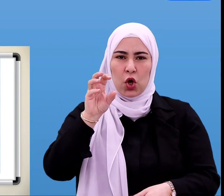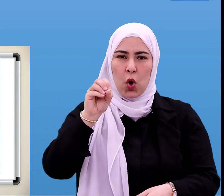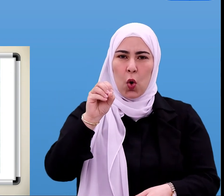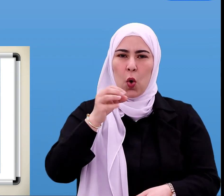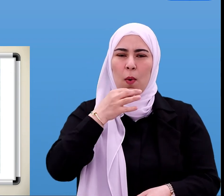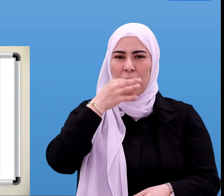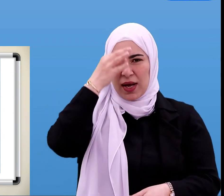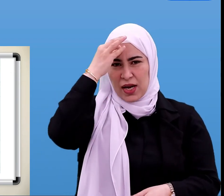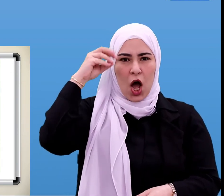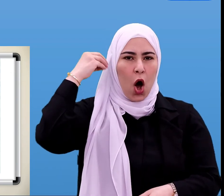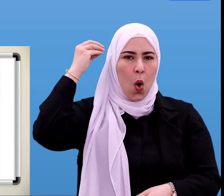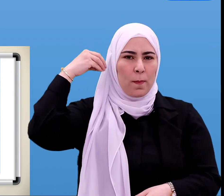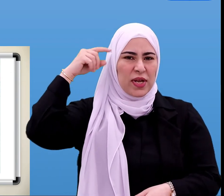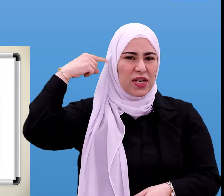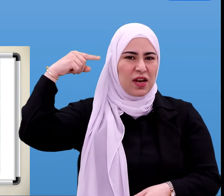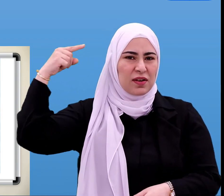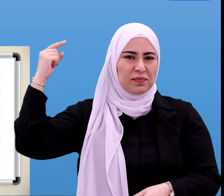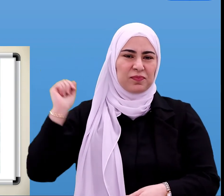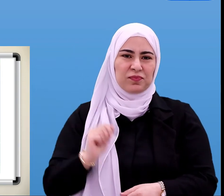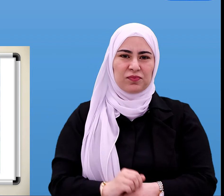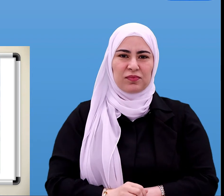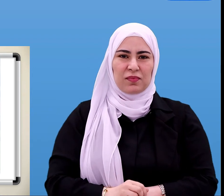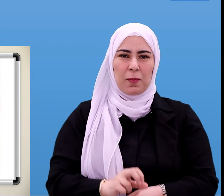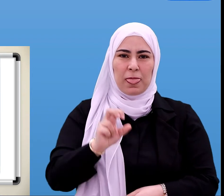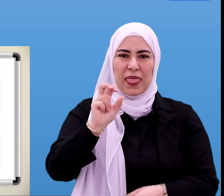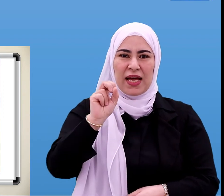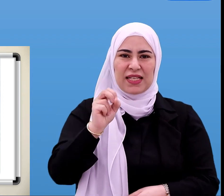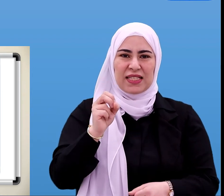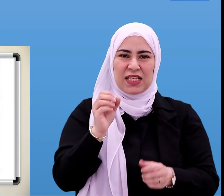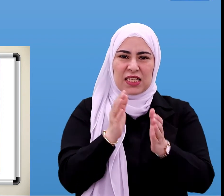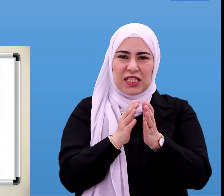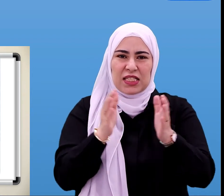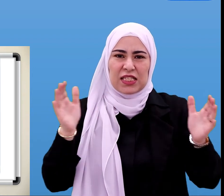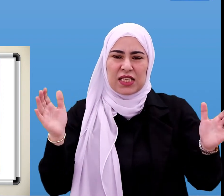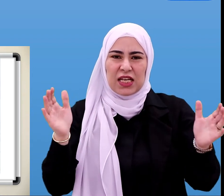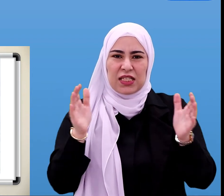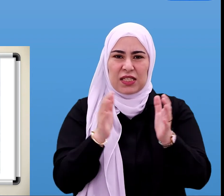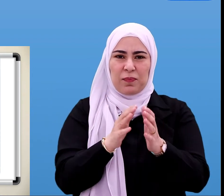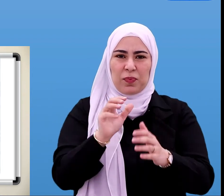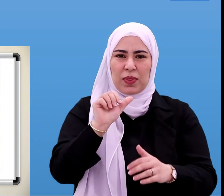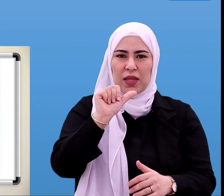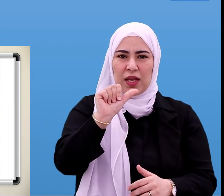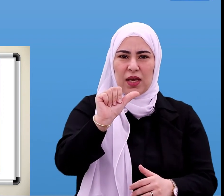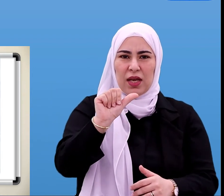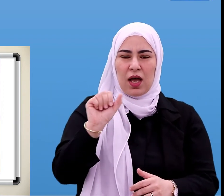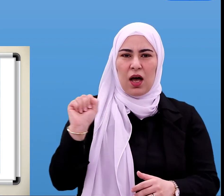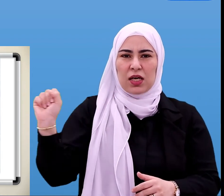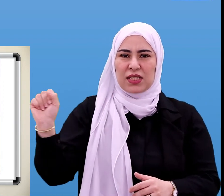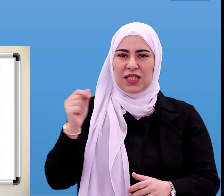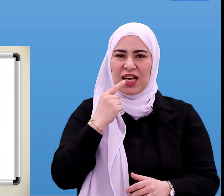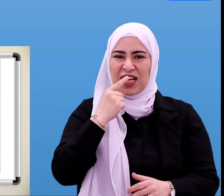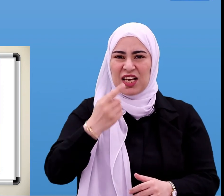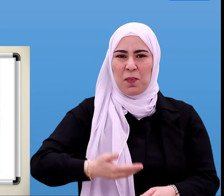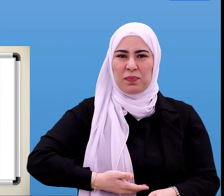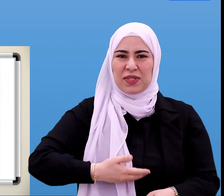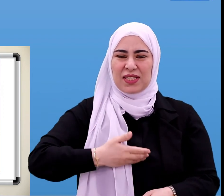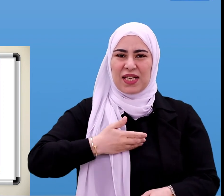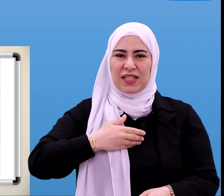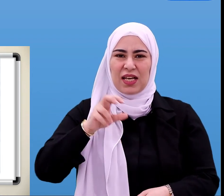opinion. S stands for the size. A is for age. S again is for